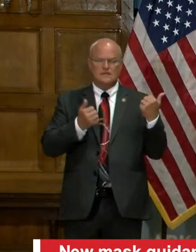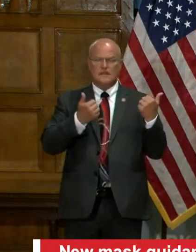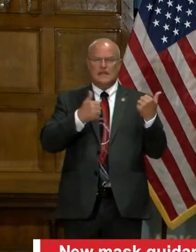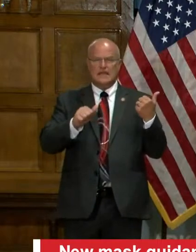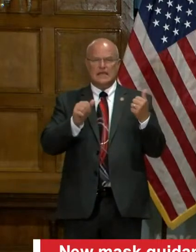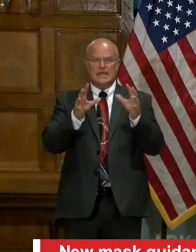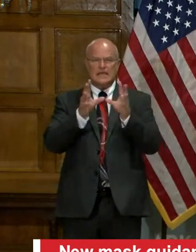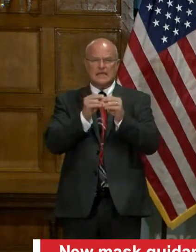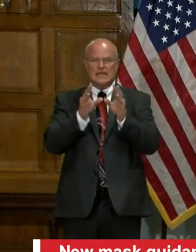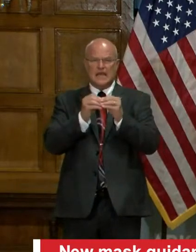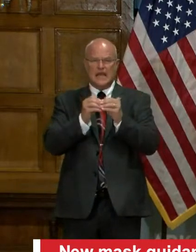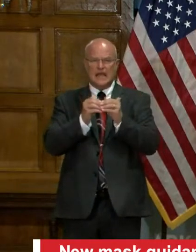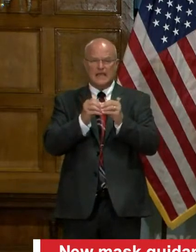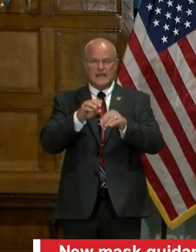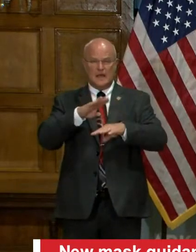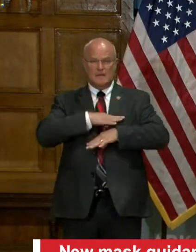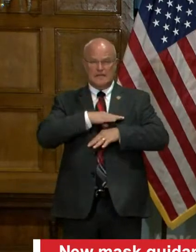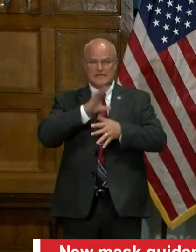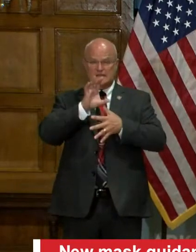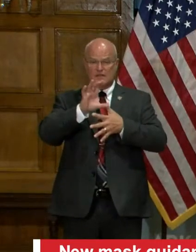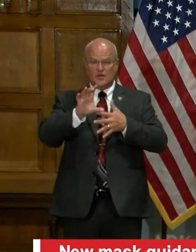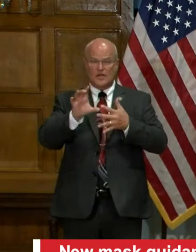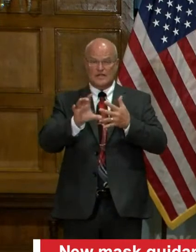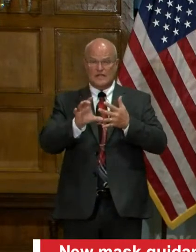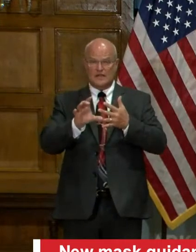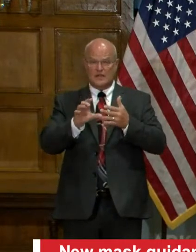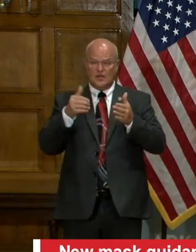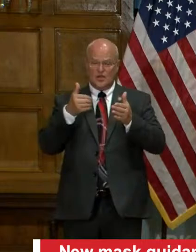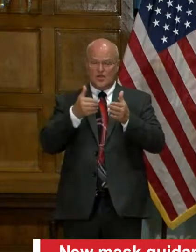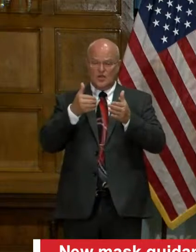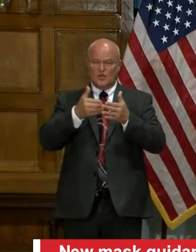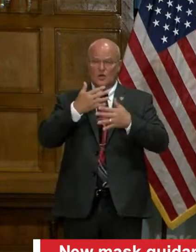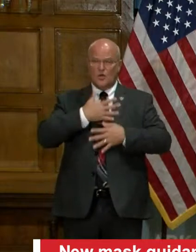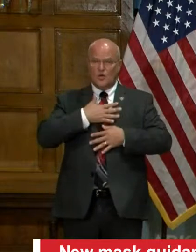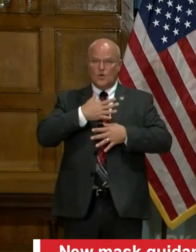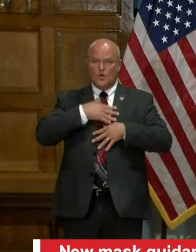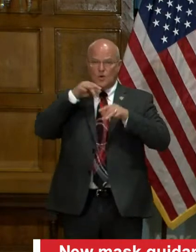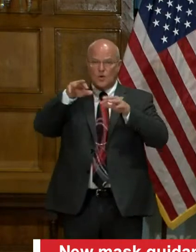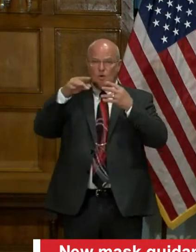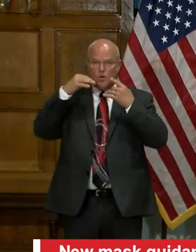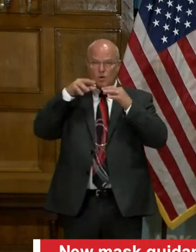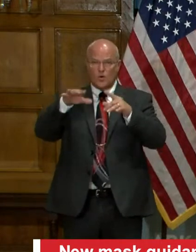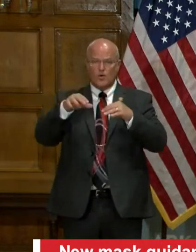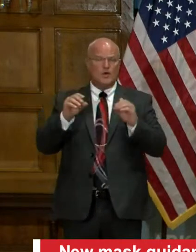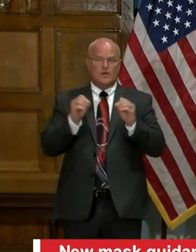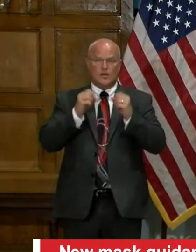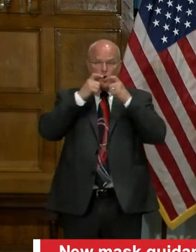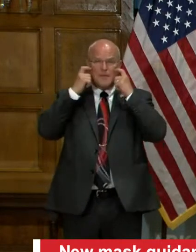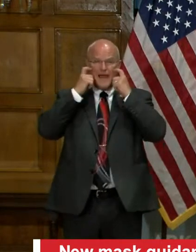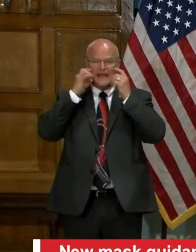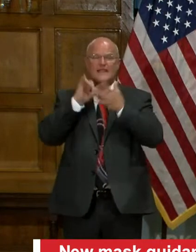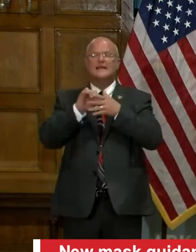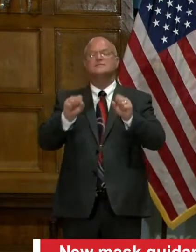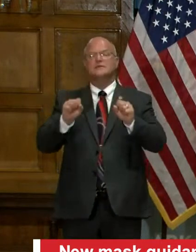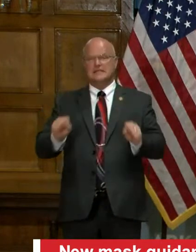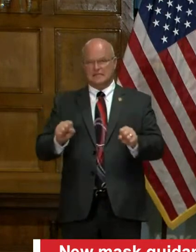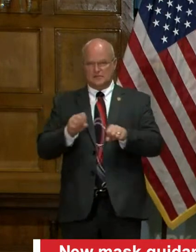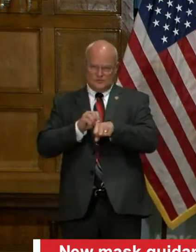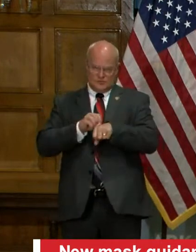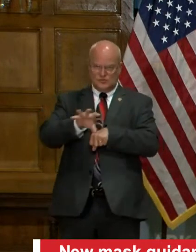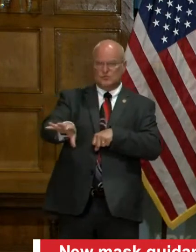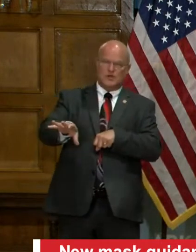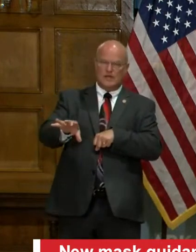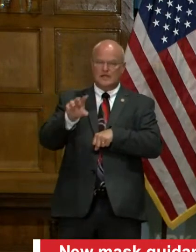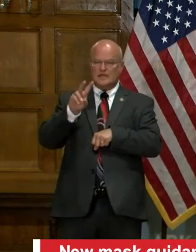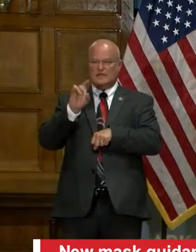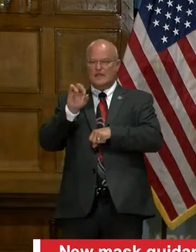any gathering that meets those criteria, you get close, you're breathing each other's air, no masks, that's a potential.